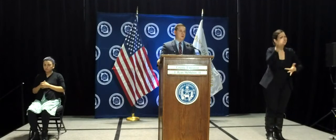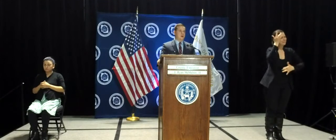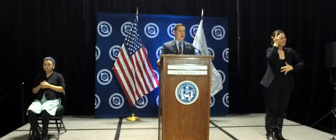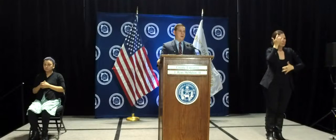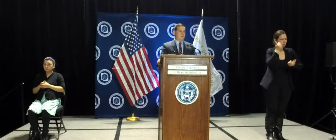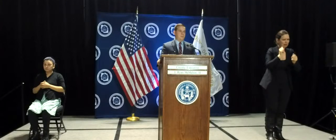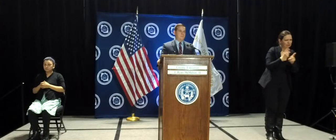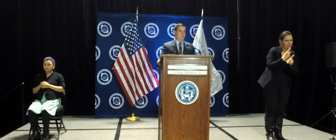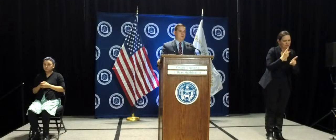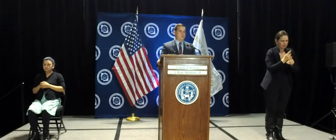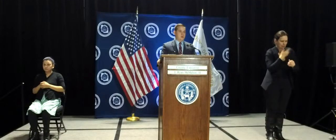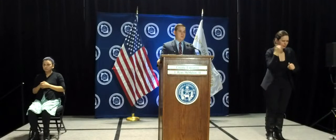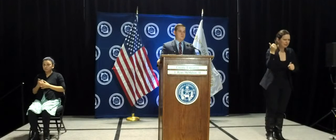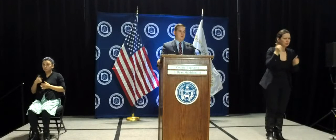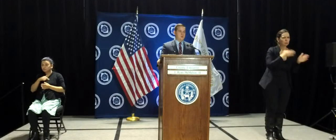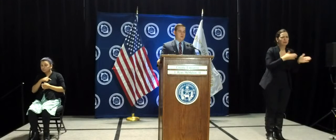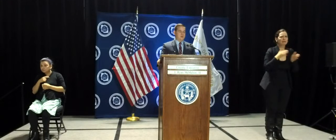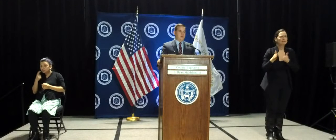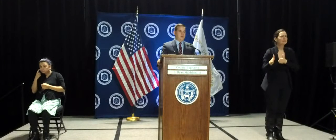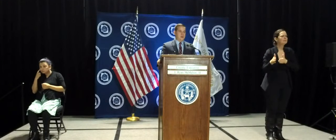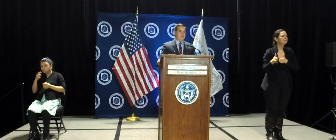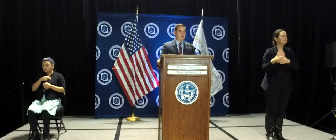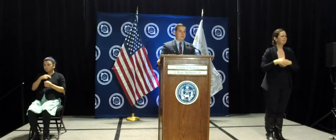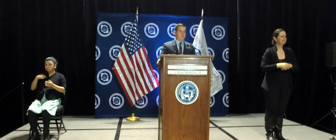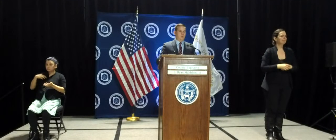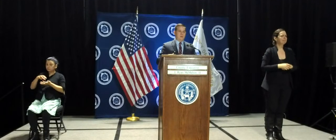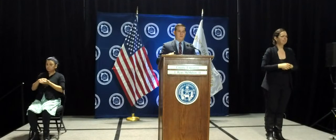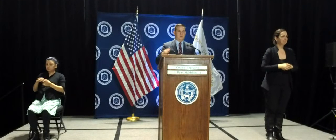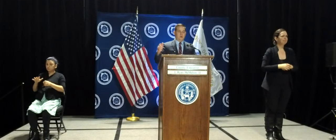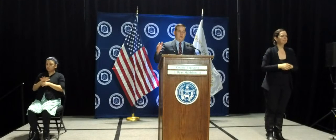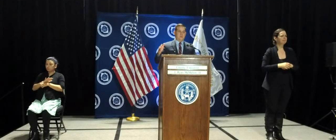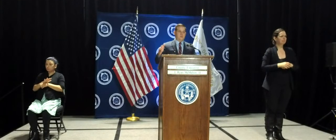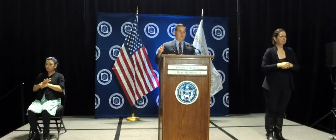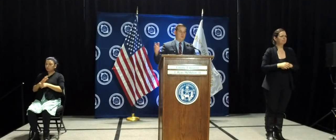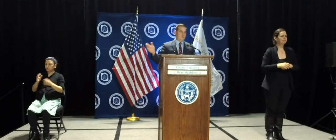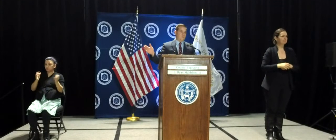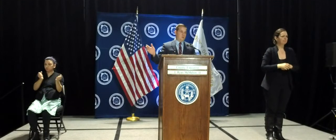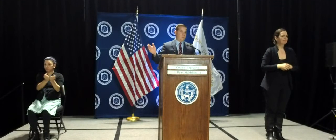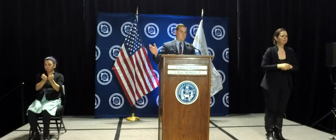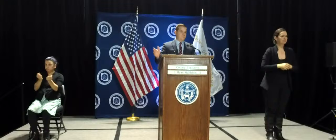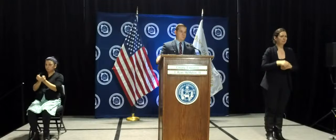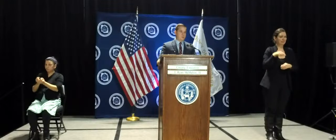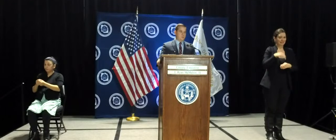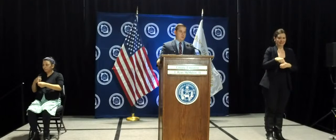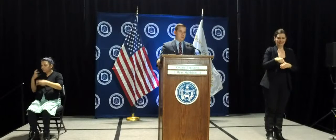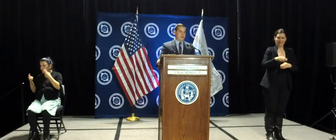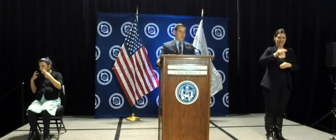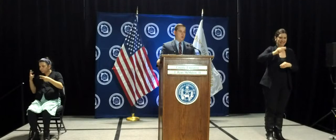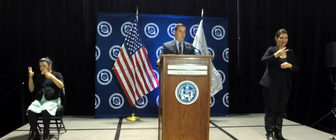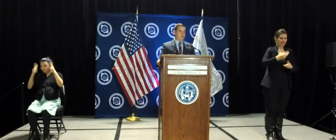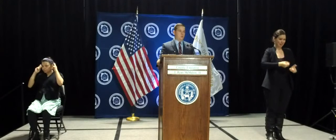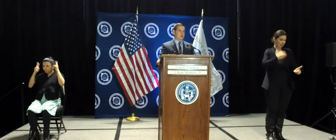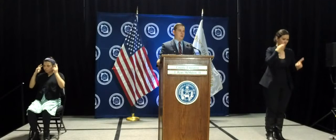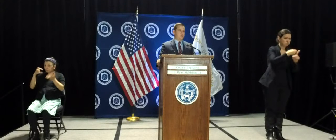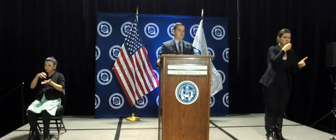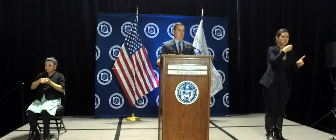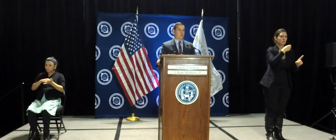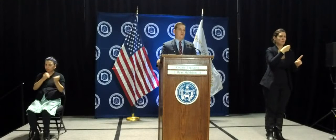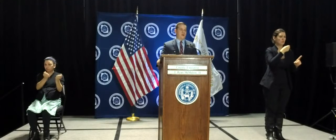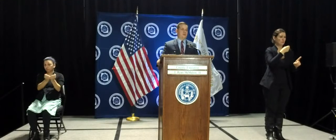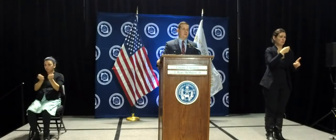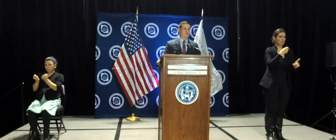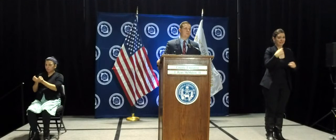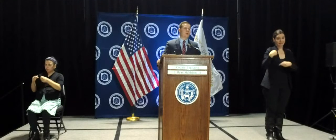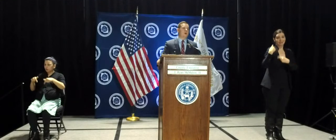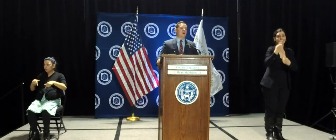regulations, which certainly this wave of the pandemic is so different from the beginning, where commercial regulations were